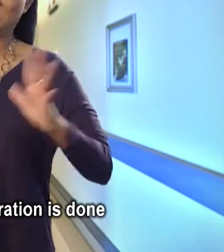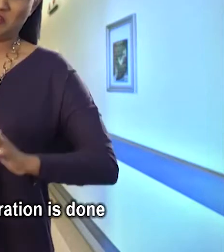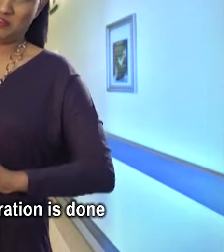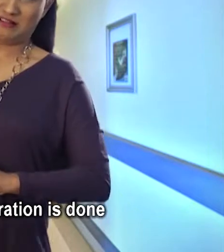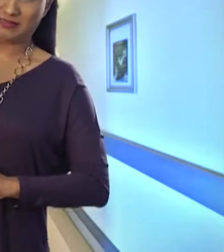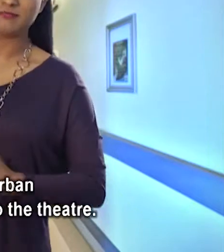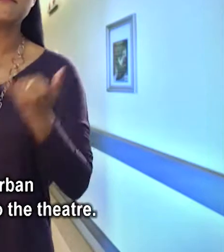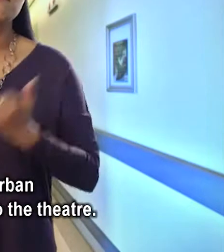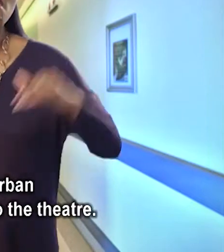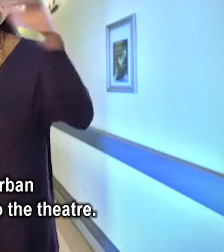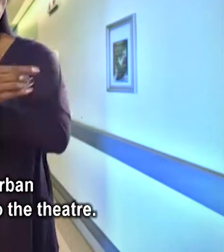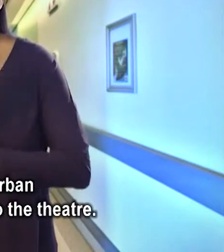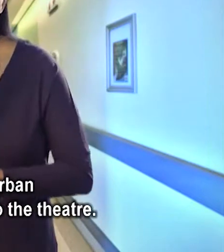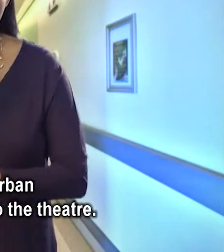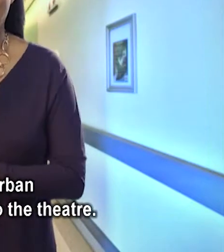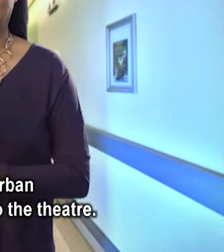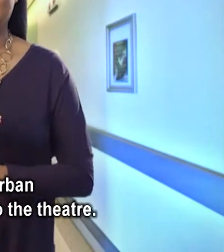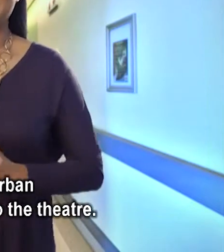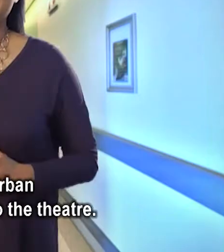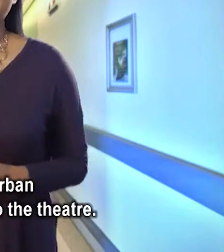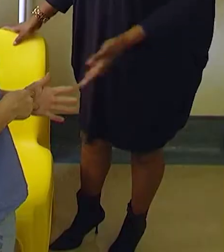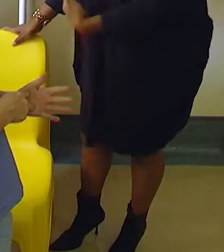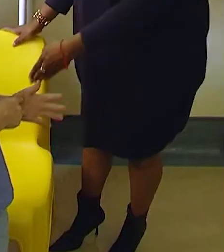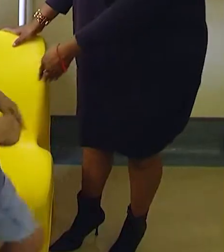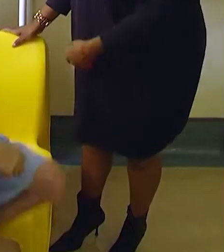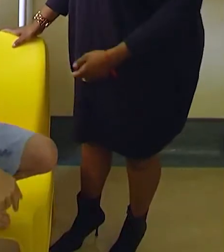Samantha's operation is done and Corban is on his way to the theatre.